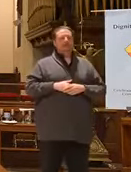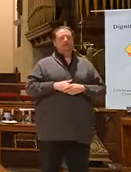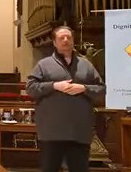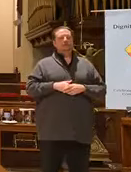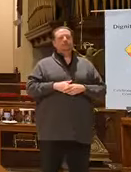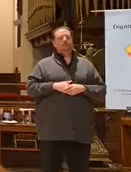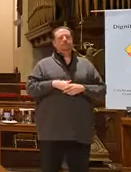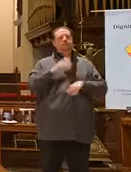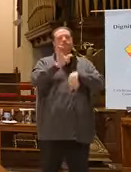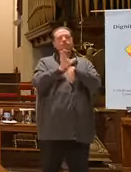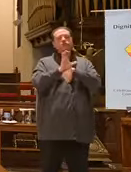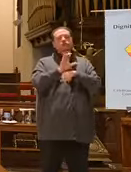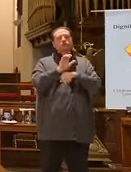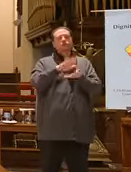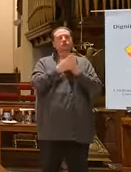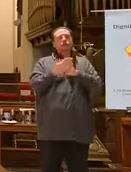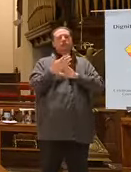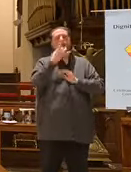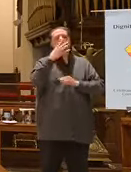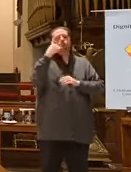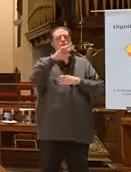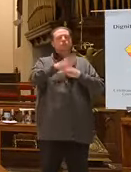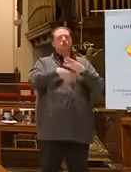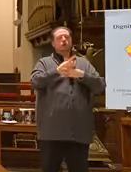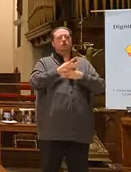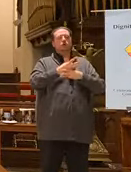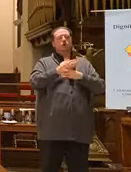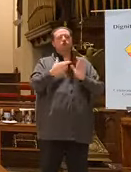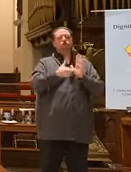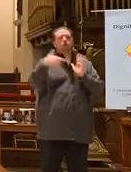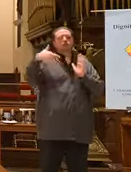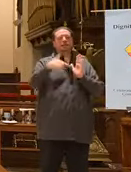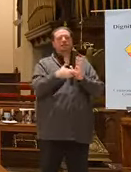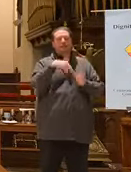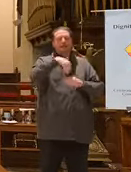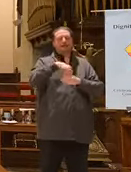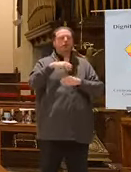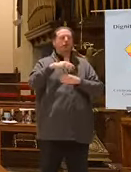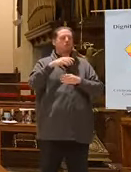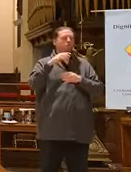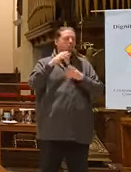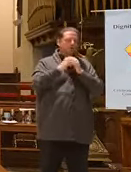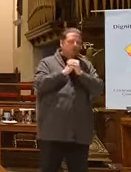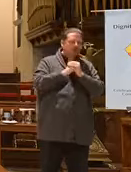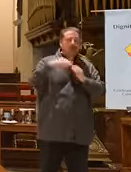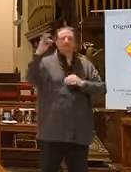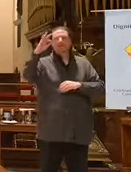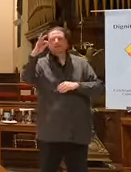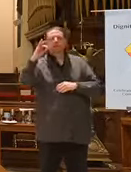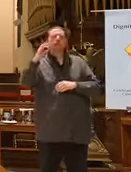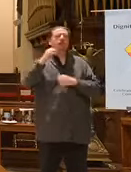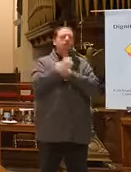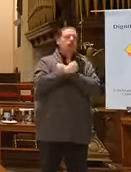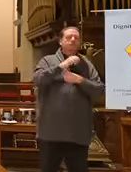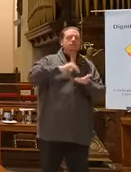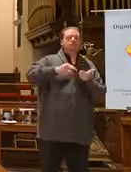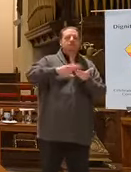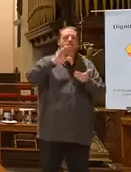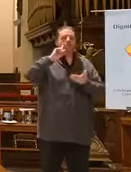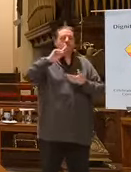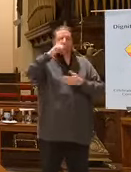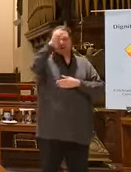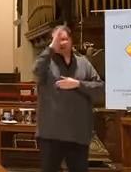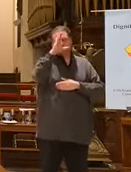That our church may be a light for the world, reflecting in our worship and ministries the love and forgiveness of God, we